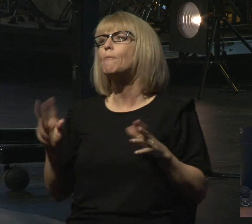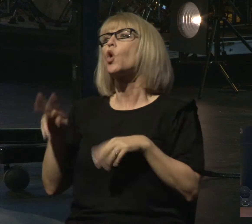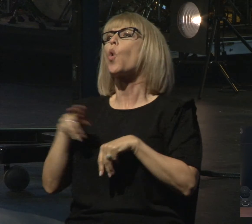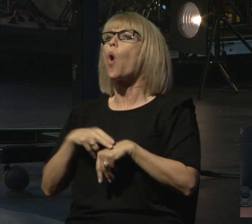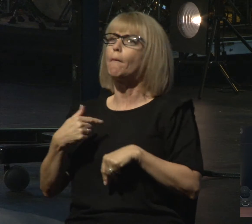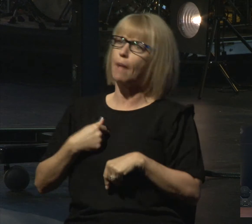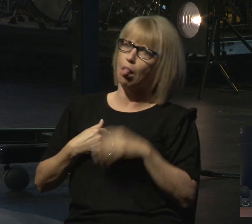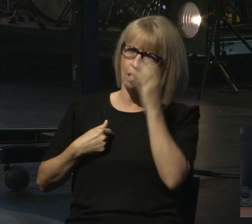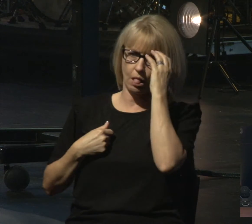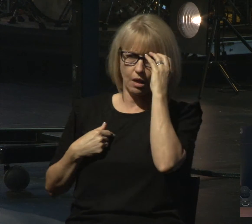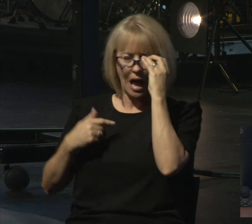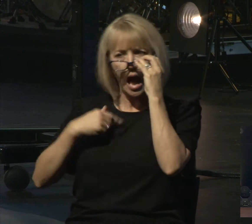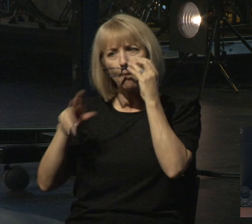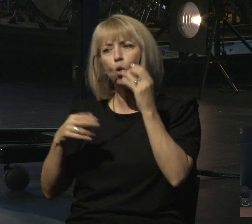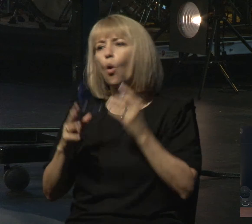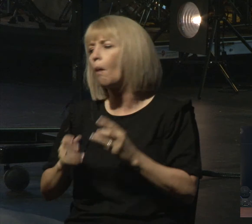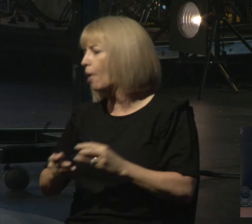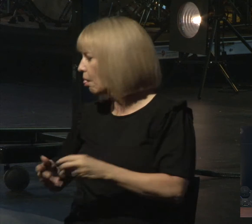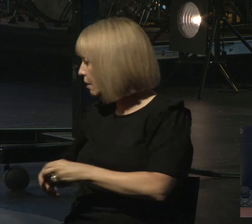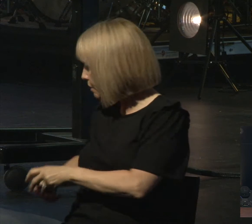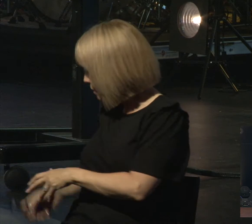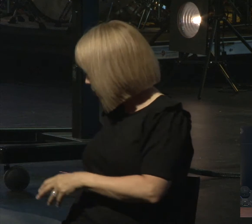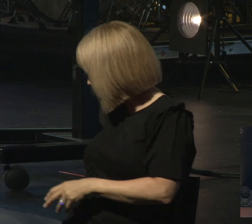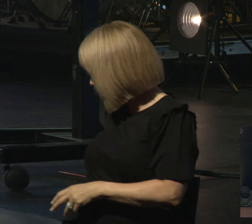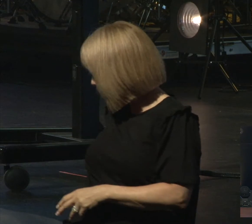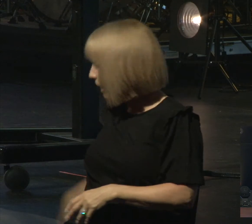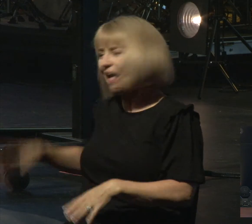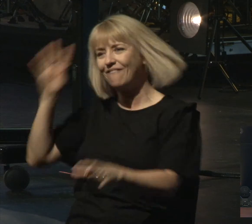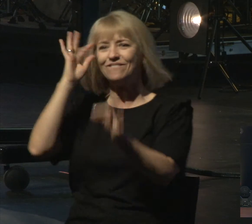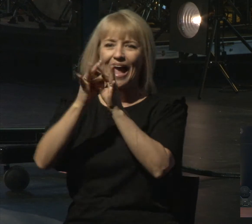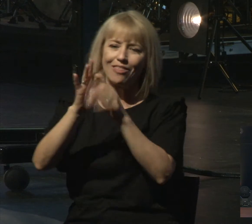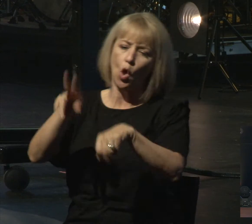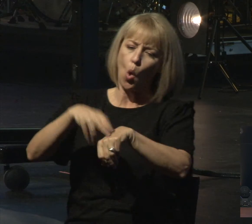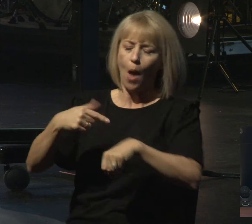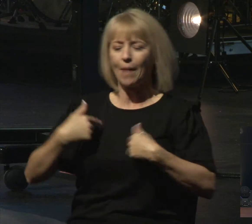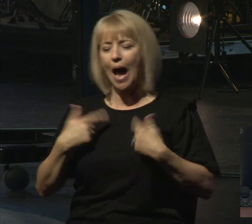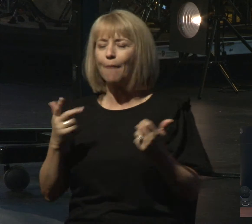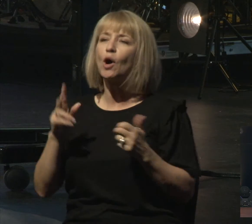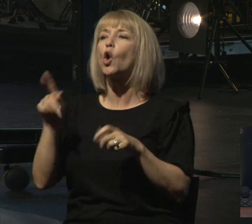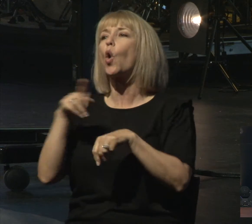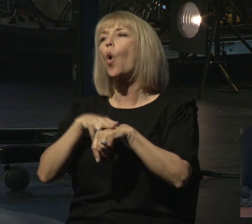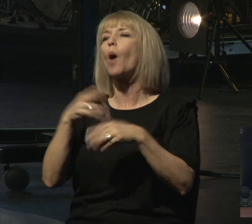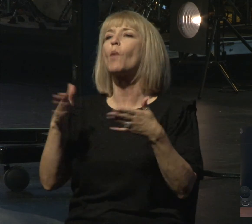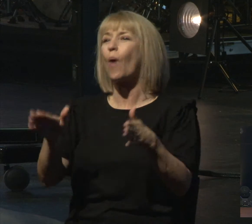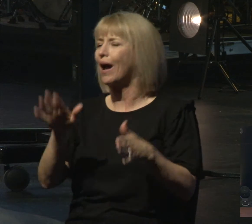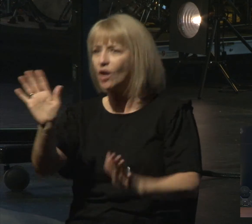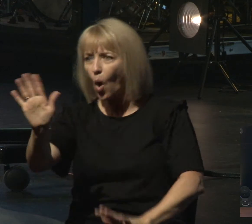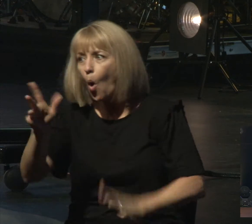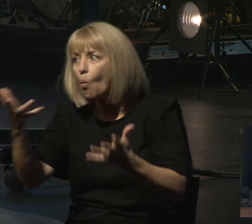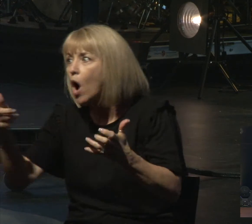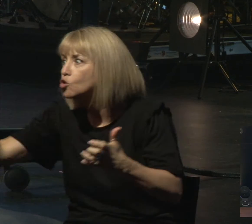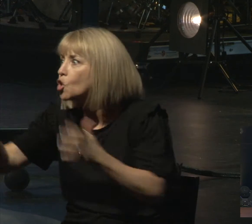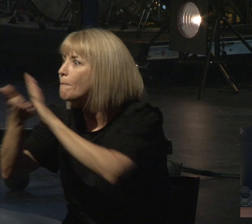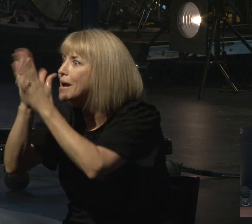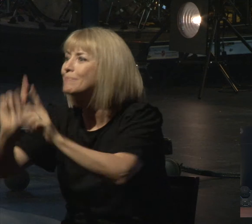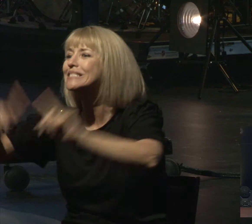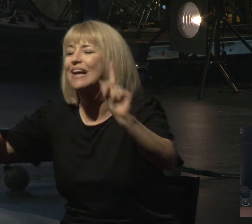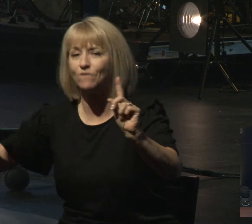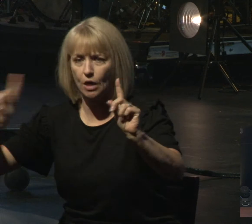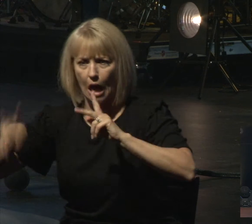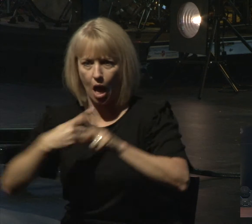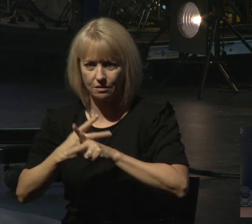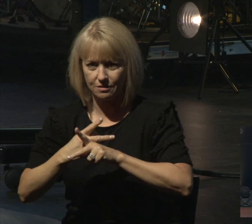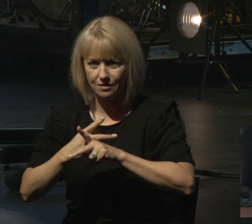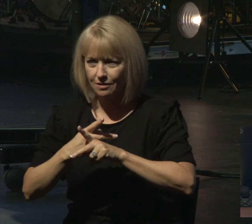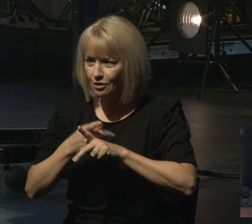normal, to step out of the normal way of approaching faith, the normal way of approaching and following Jesus, step out of the crowd and become a